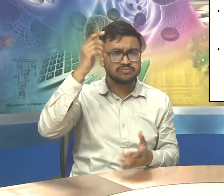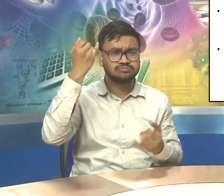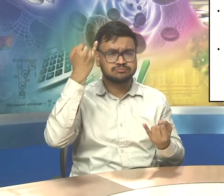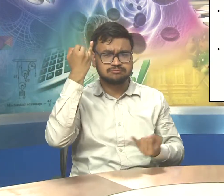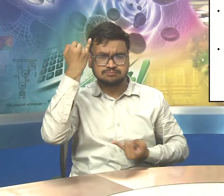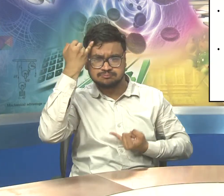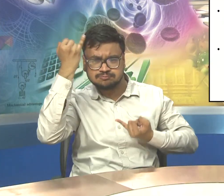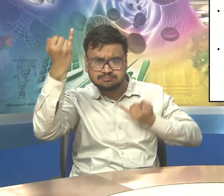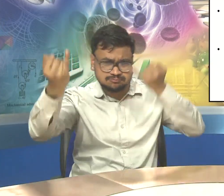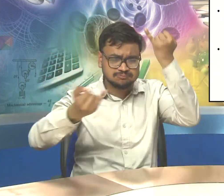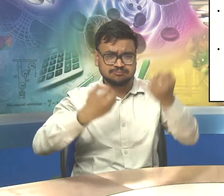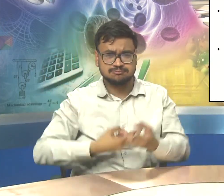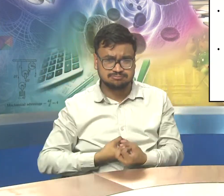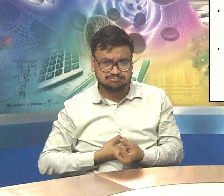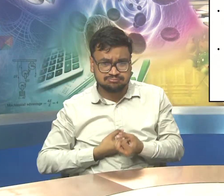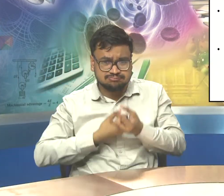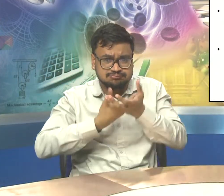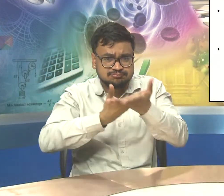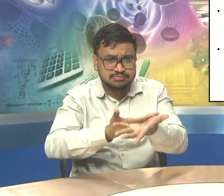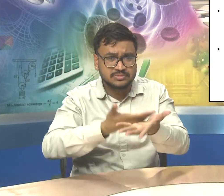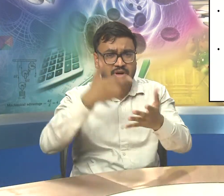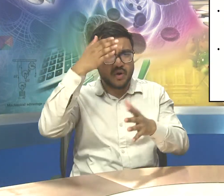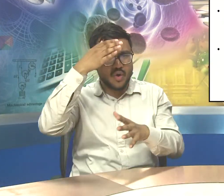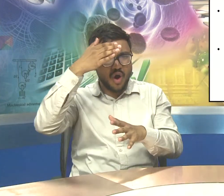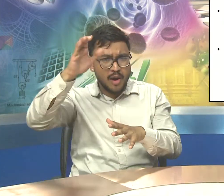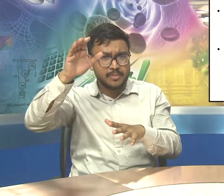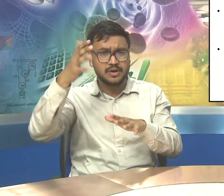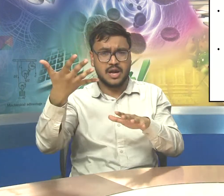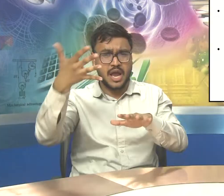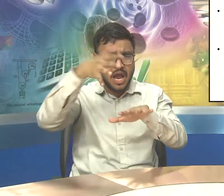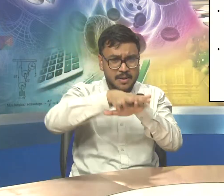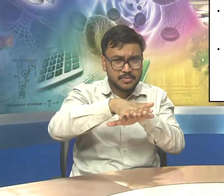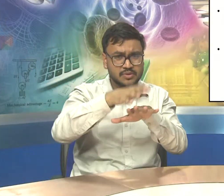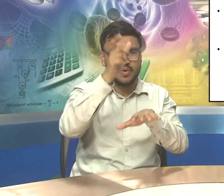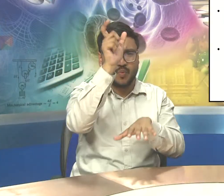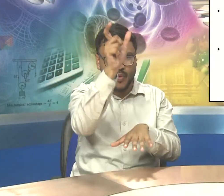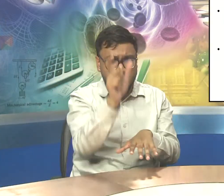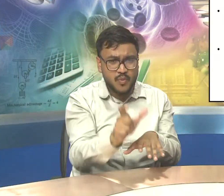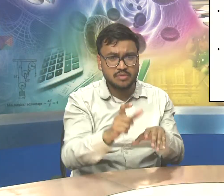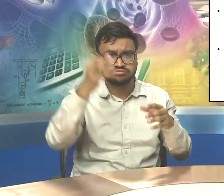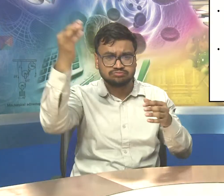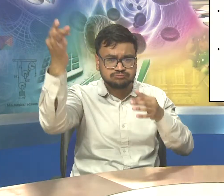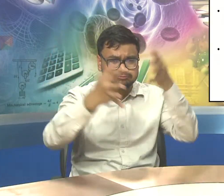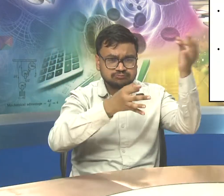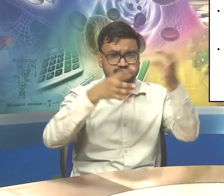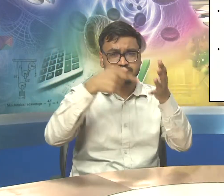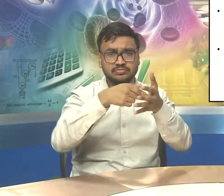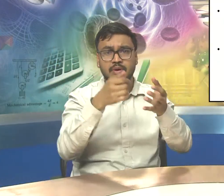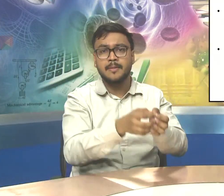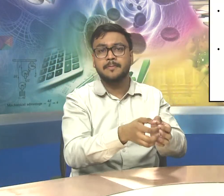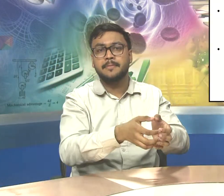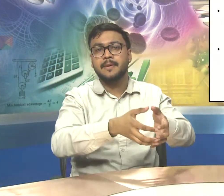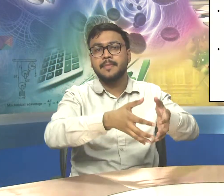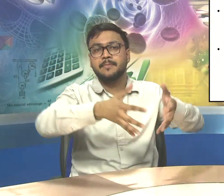As Indian Sign Language expands to new professional context, its